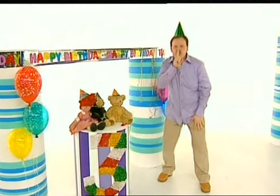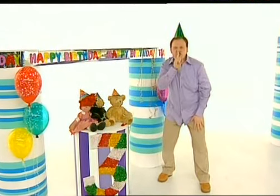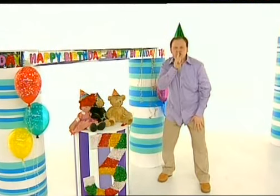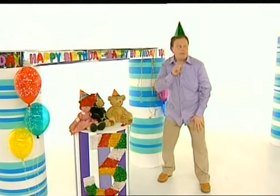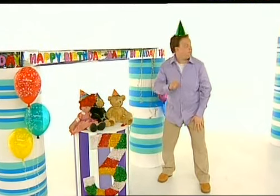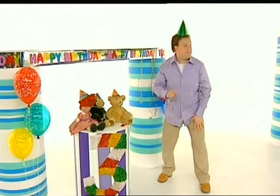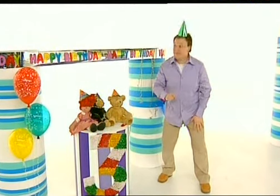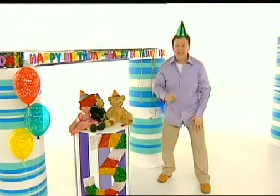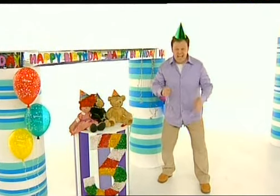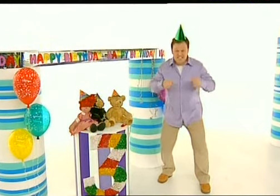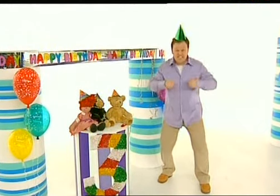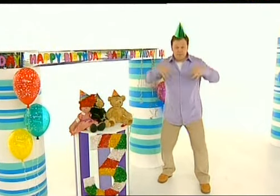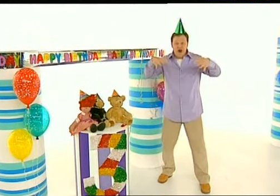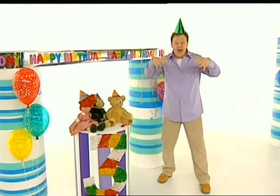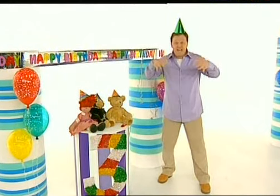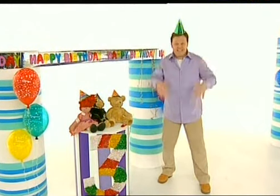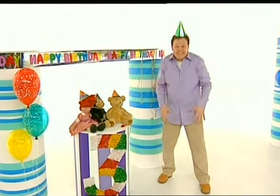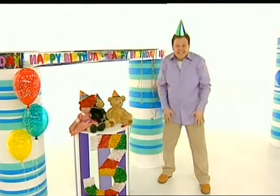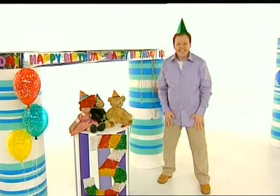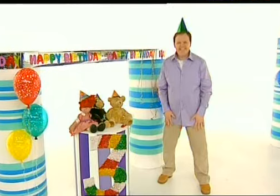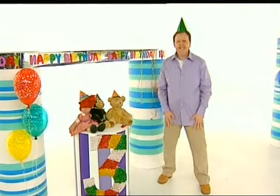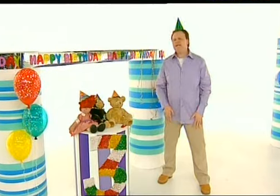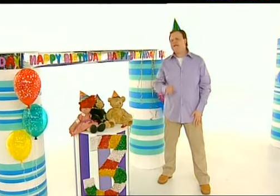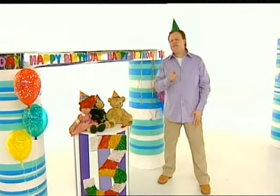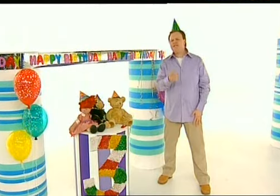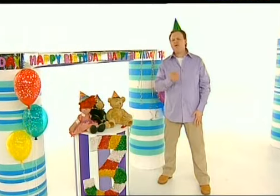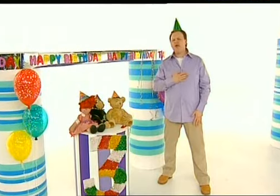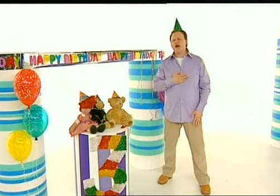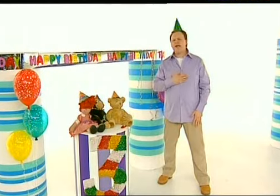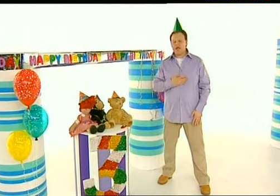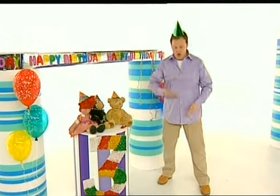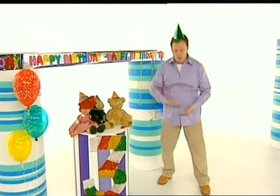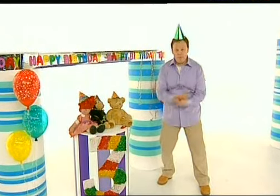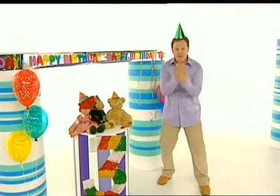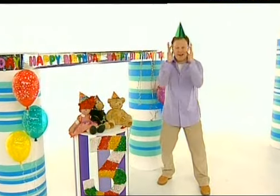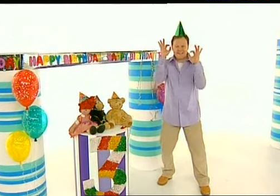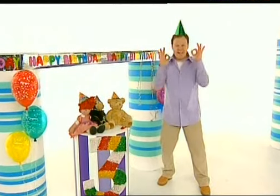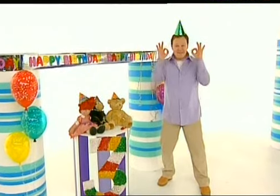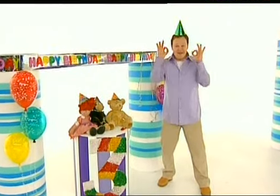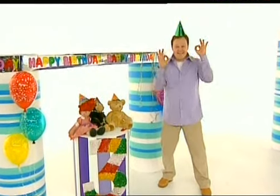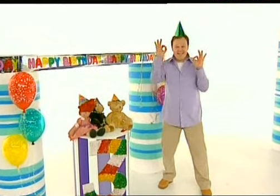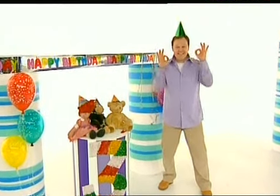Shh! It's a surprise! Do you like birthday parties?